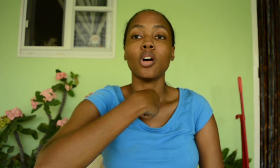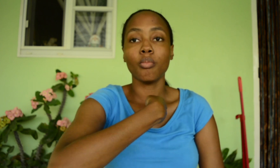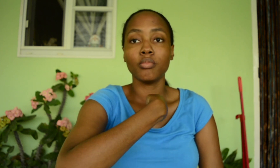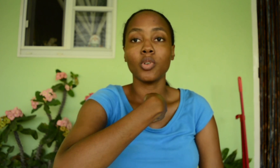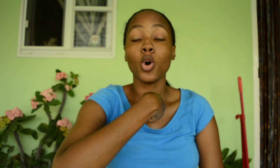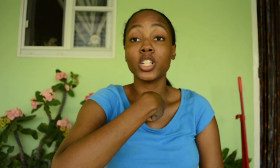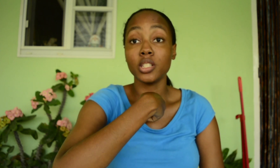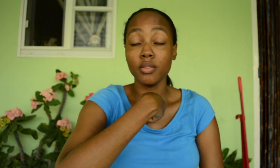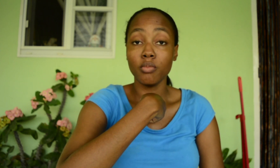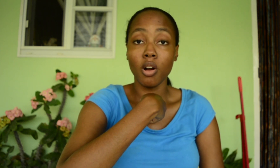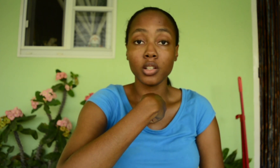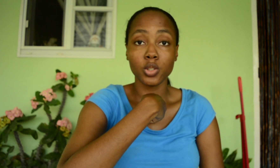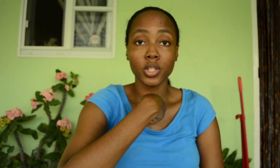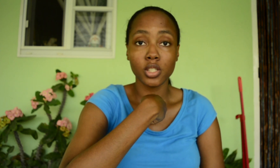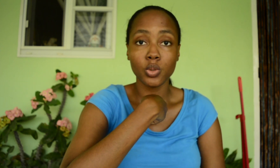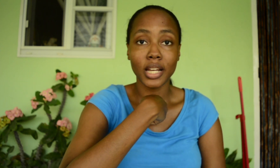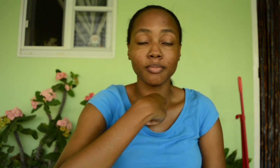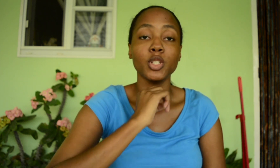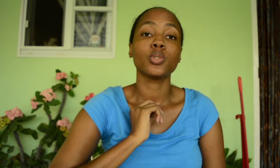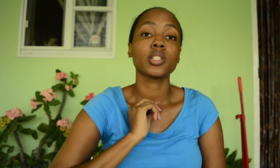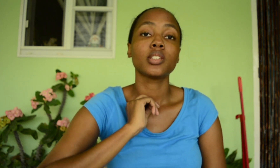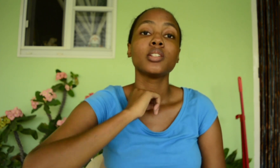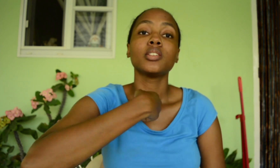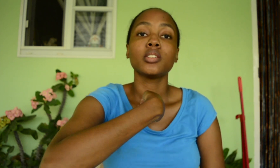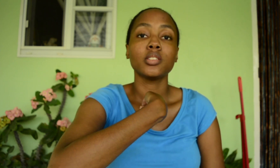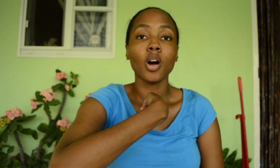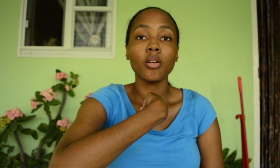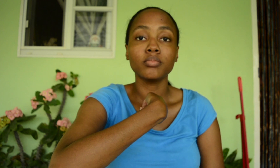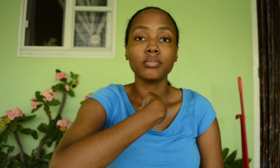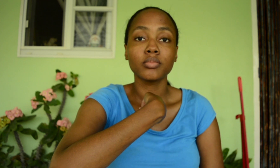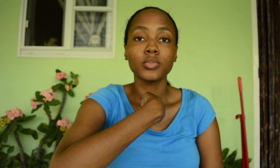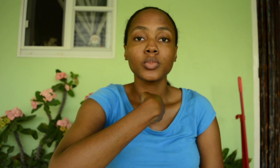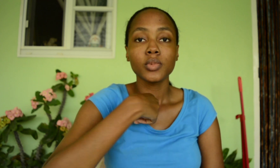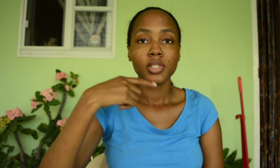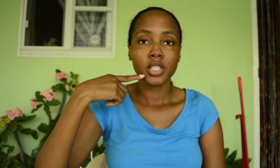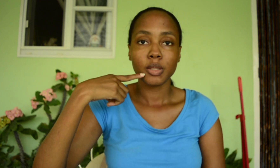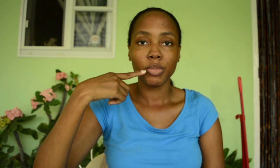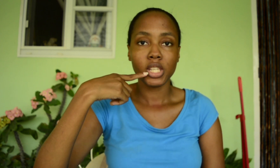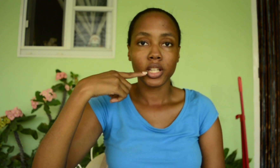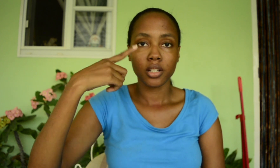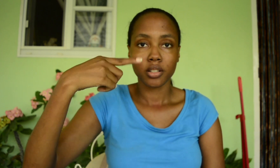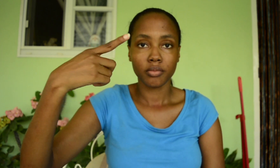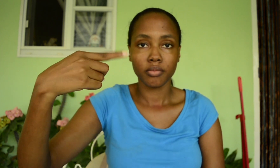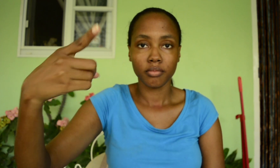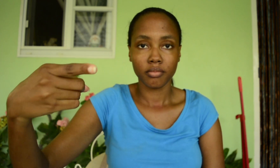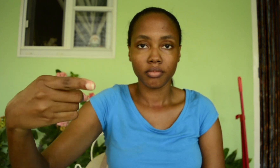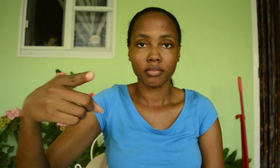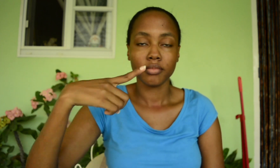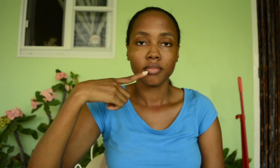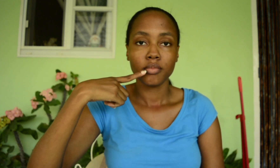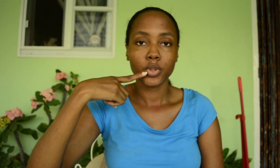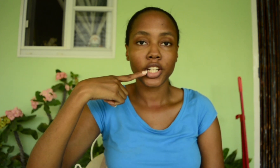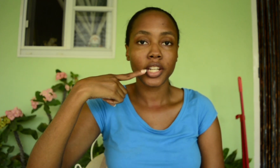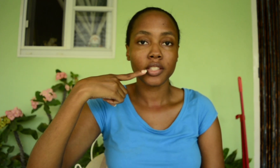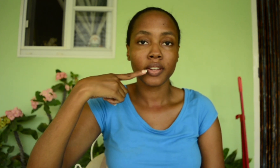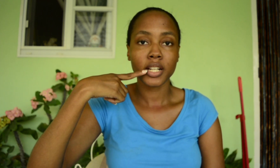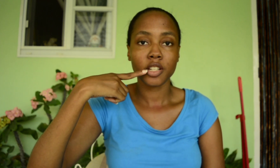Dumb, or also it's used as mute. Dumb, speak. Put your index finger at your